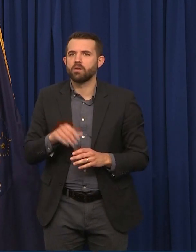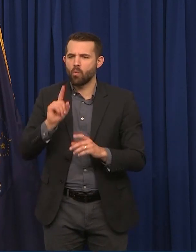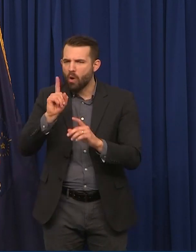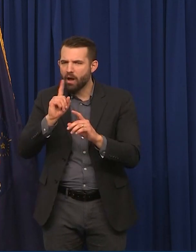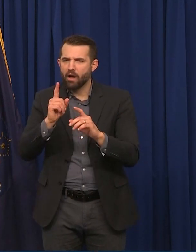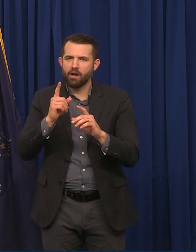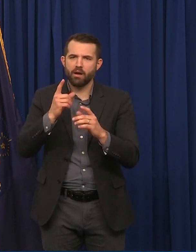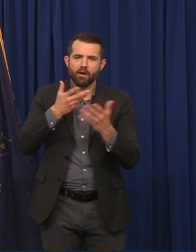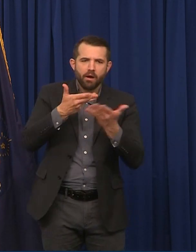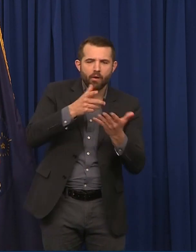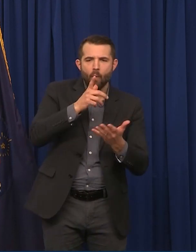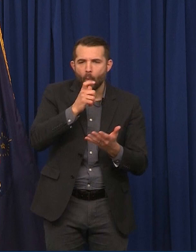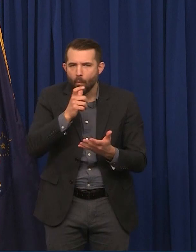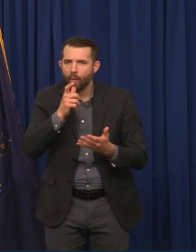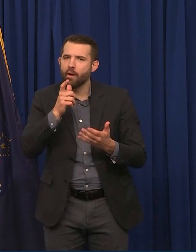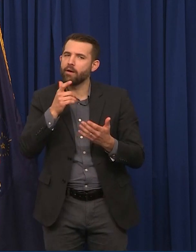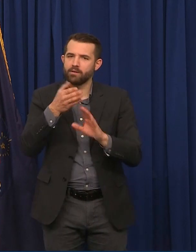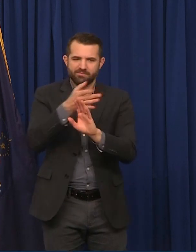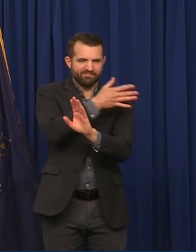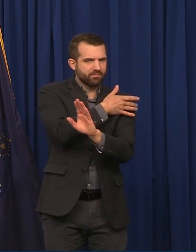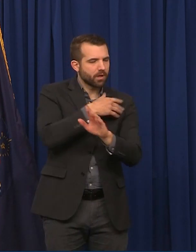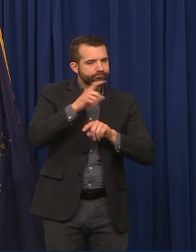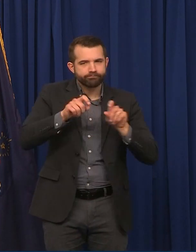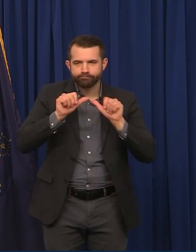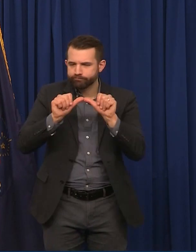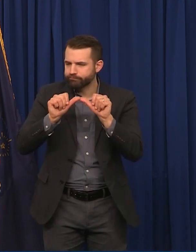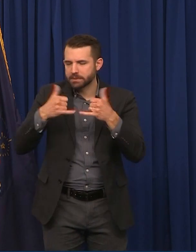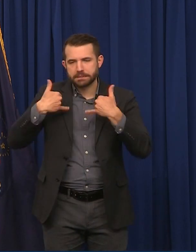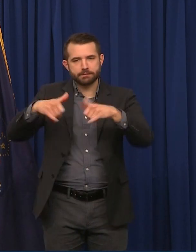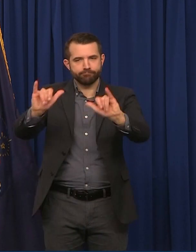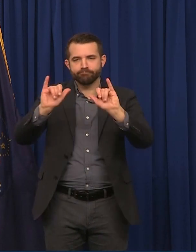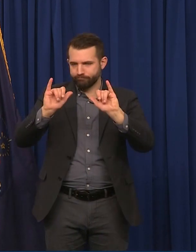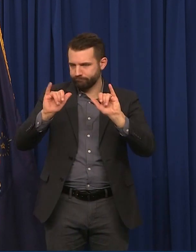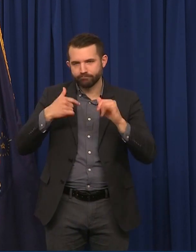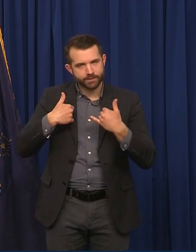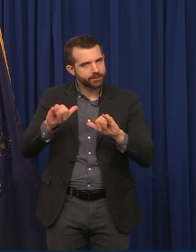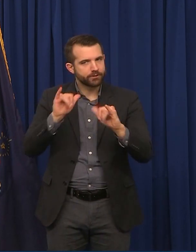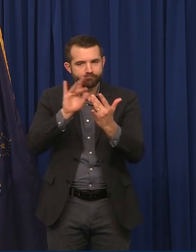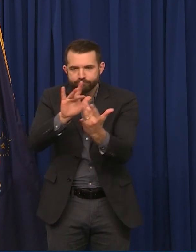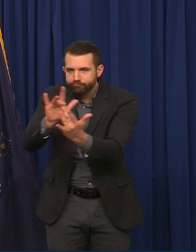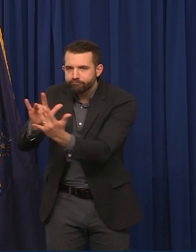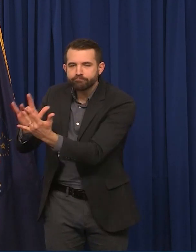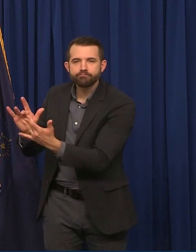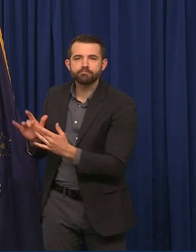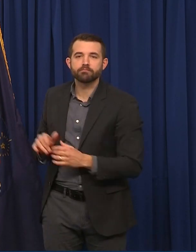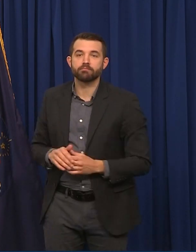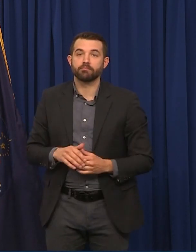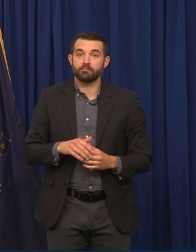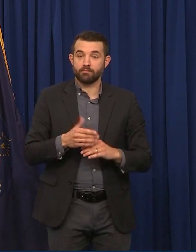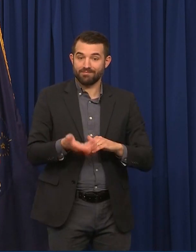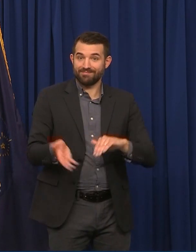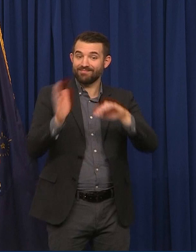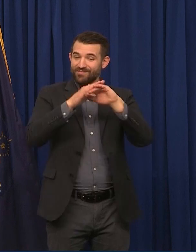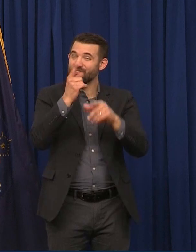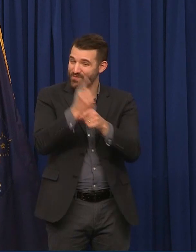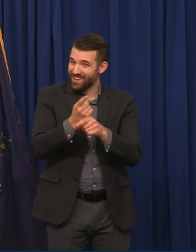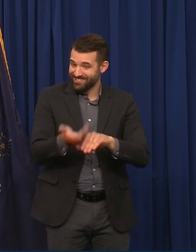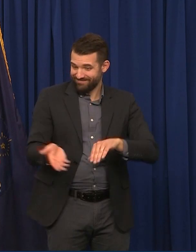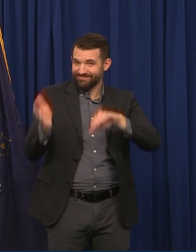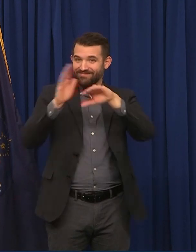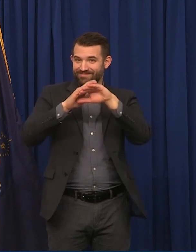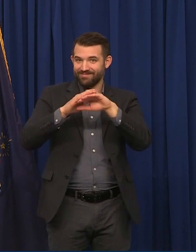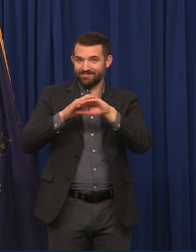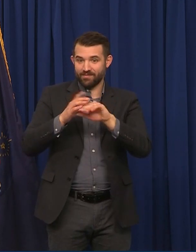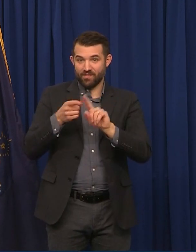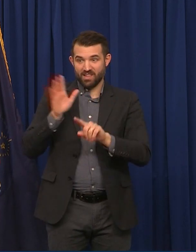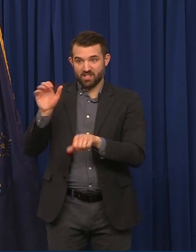Maine continues to grow, the work that our disease detectives have continues to grow as well. One of the things